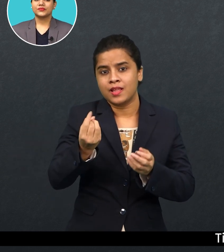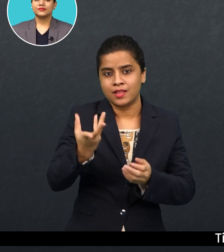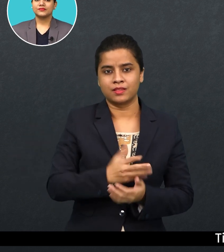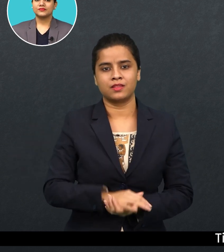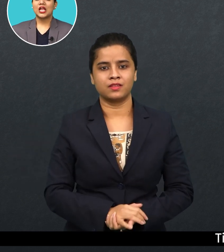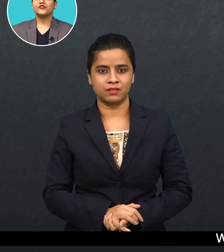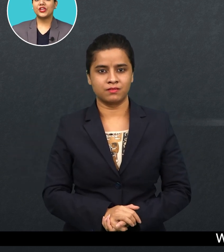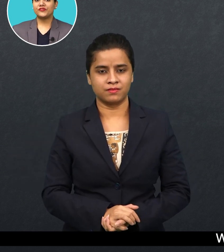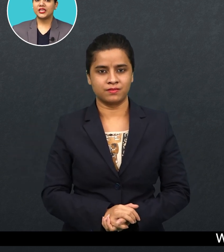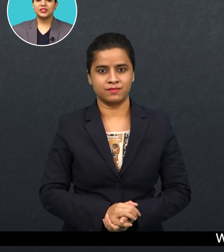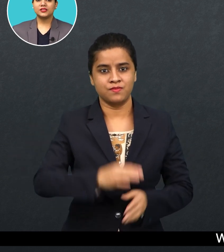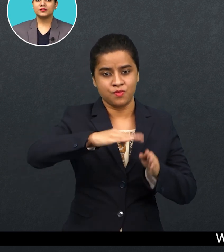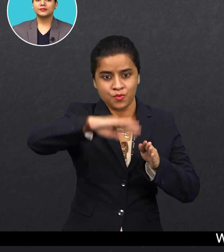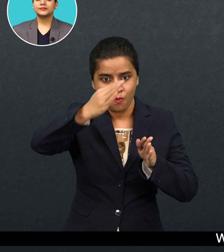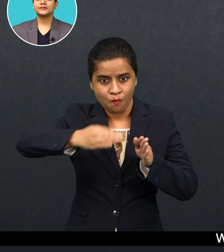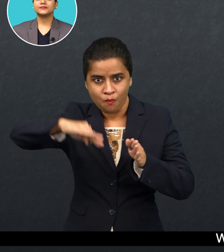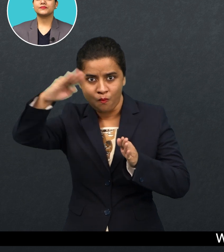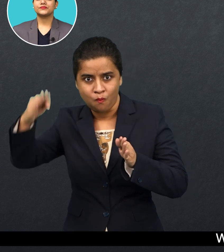wavelength,